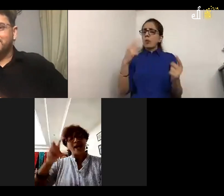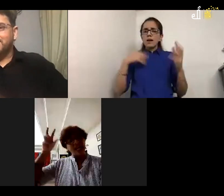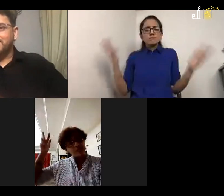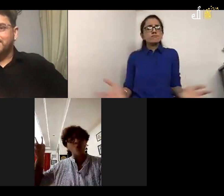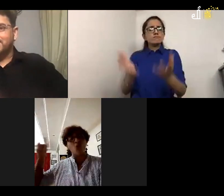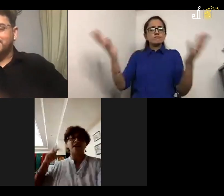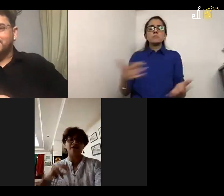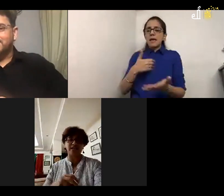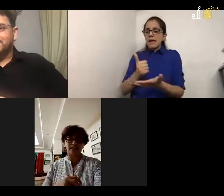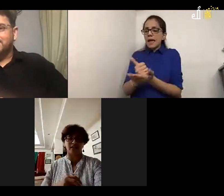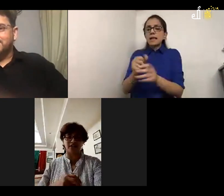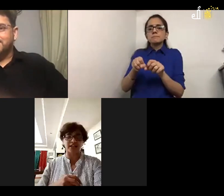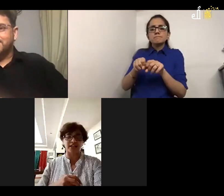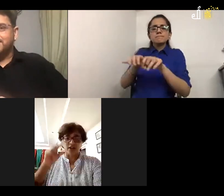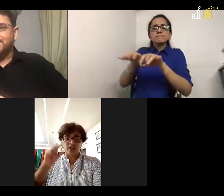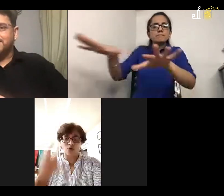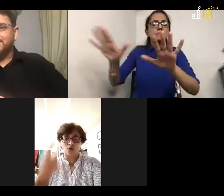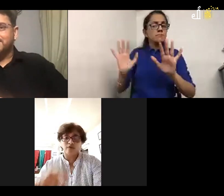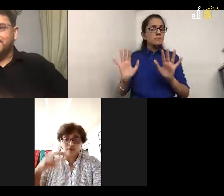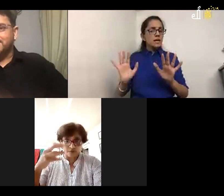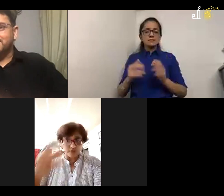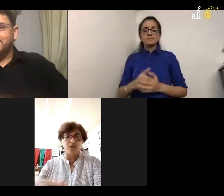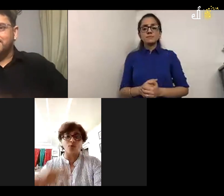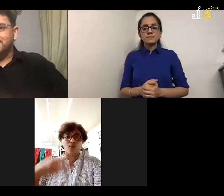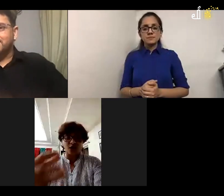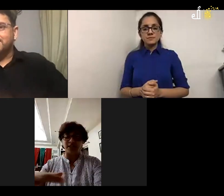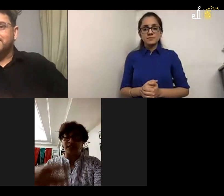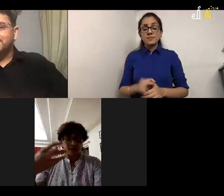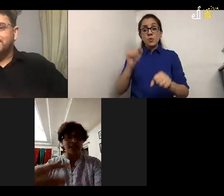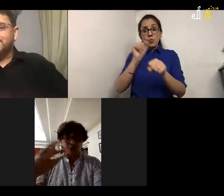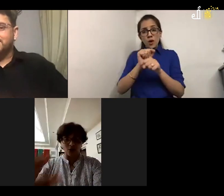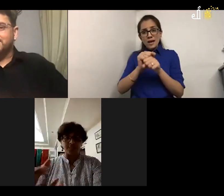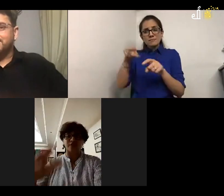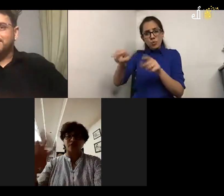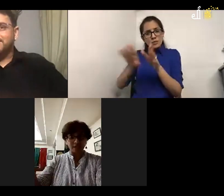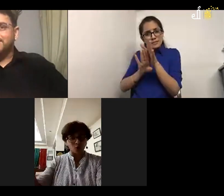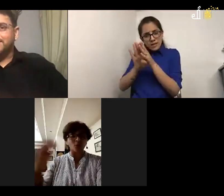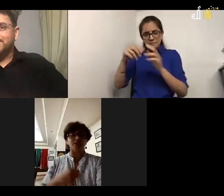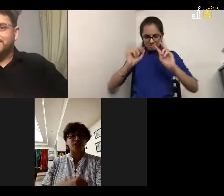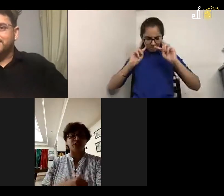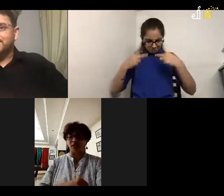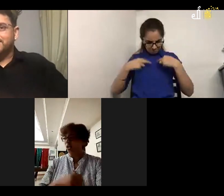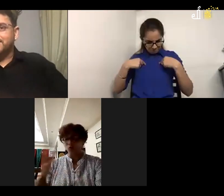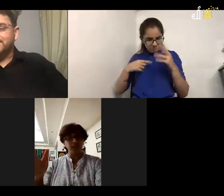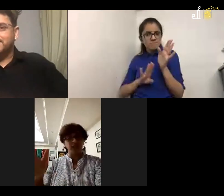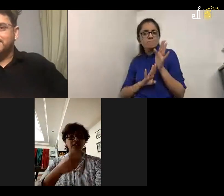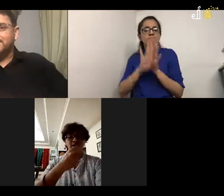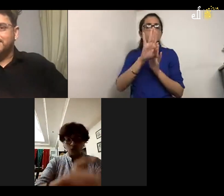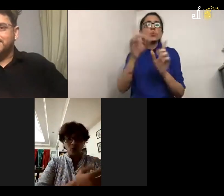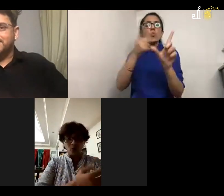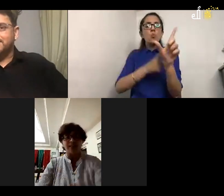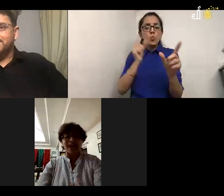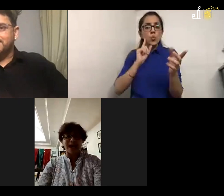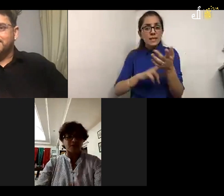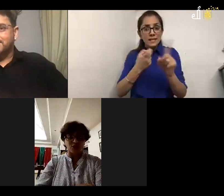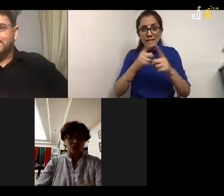to help more deaf in the country. So, work on developing even yourself. Look at a course which is in Unikey,